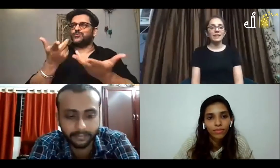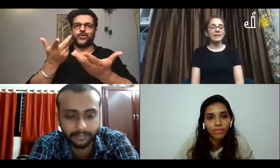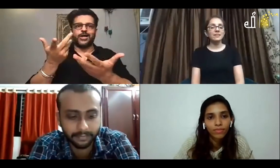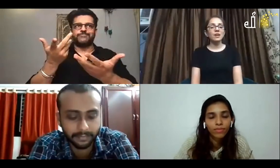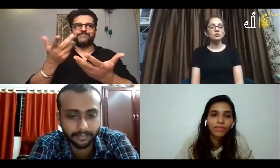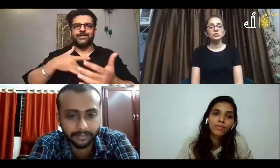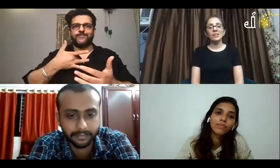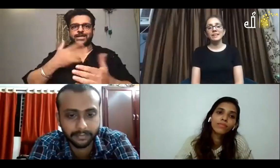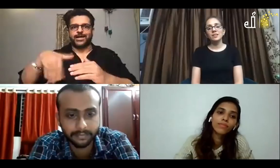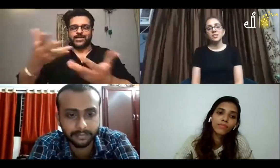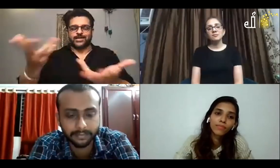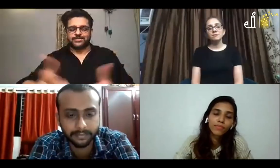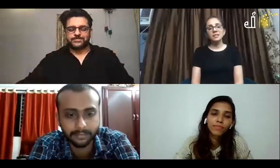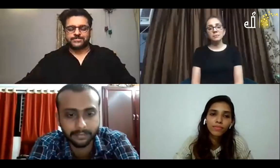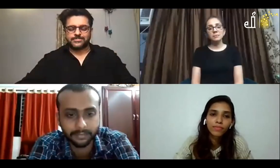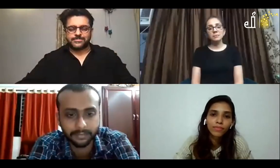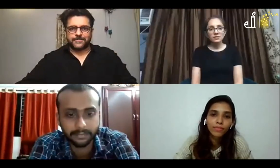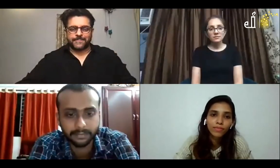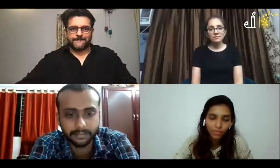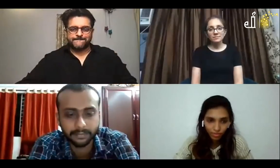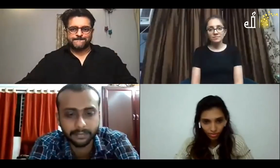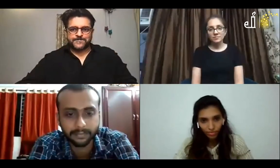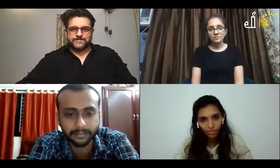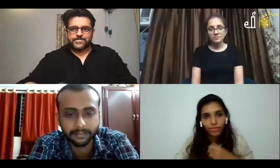it, and how did you like feel about it?